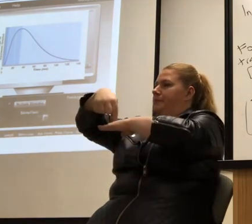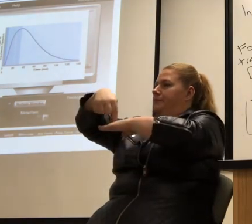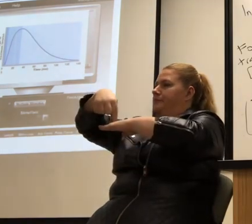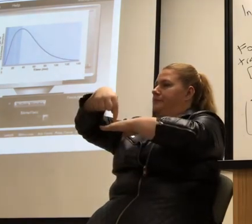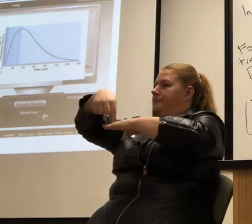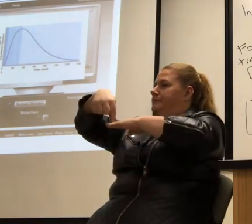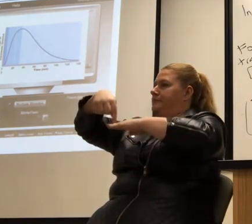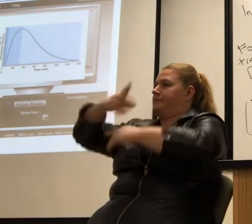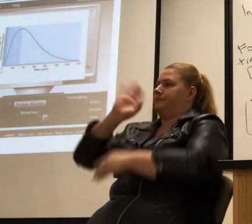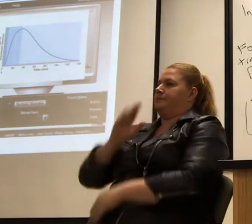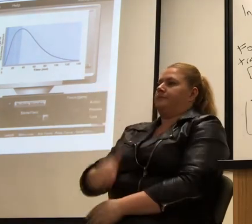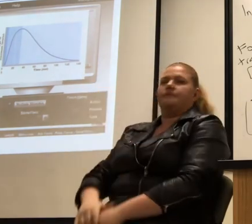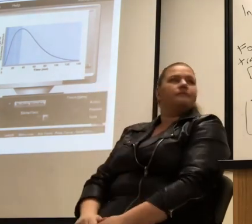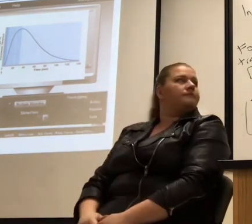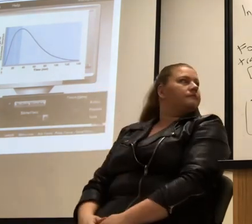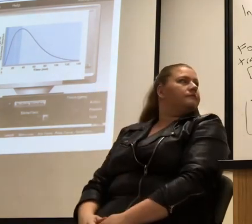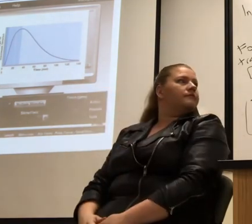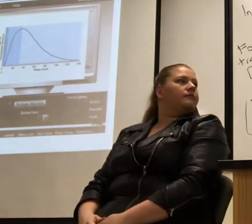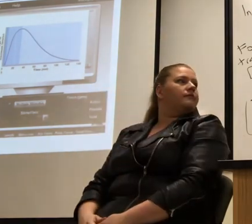that. Something like that.